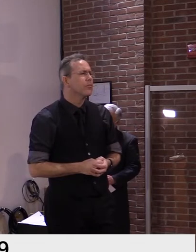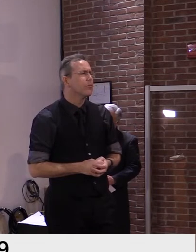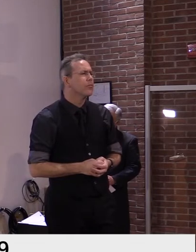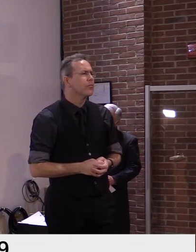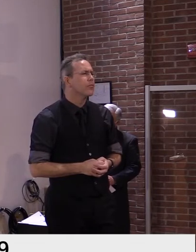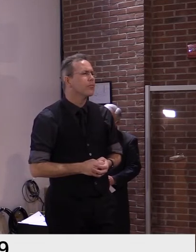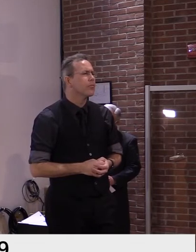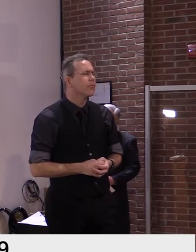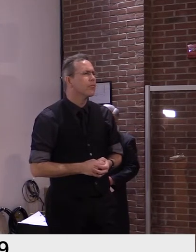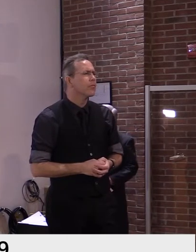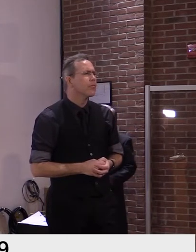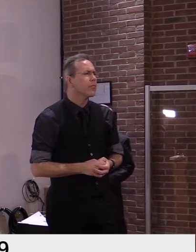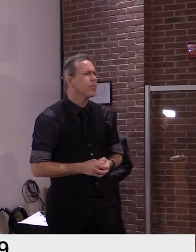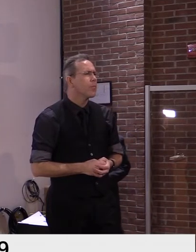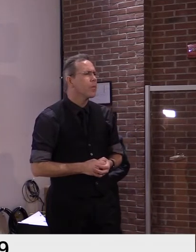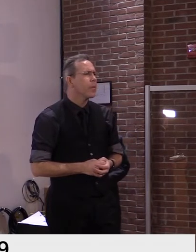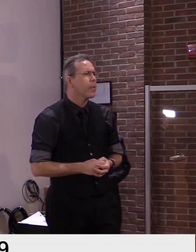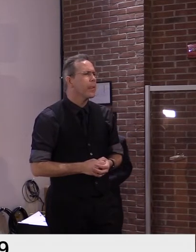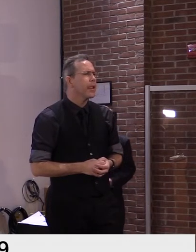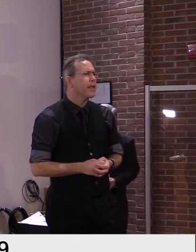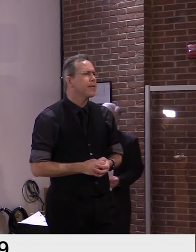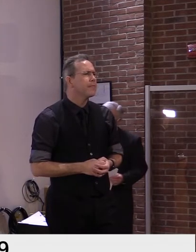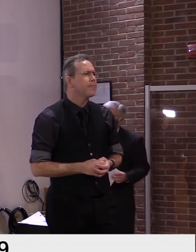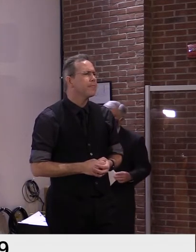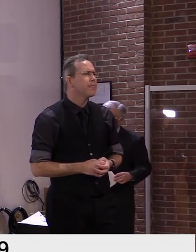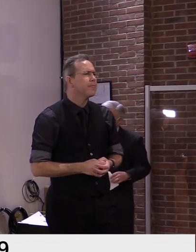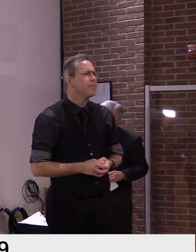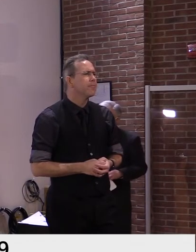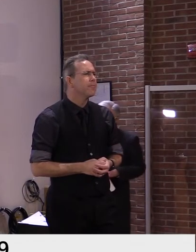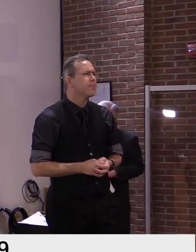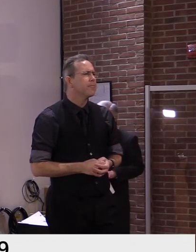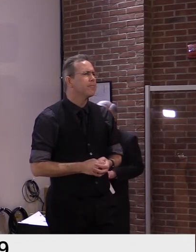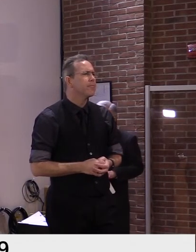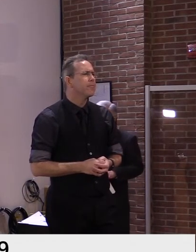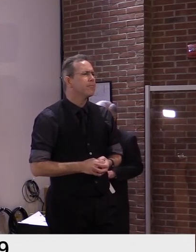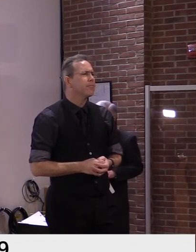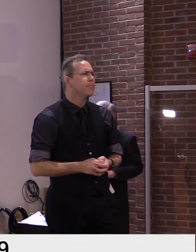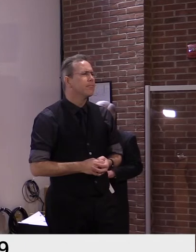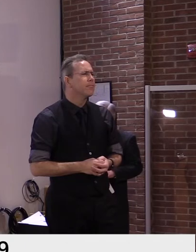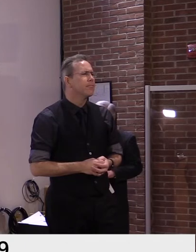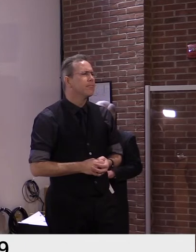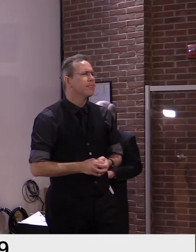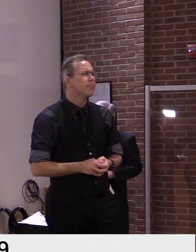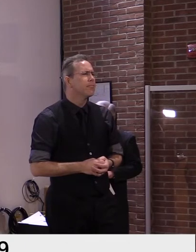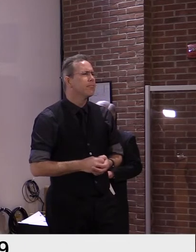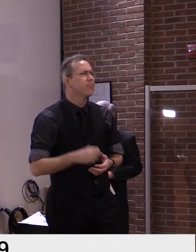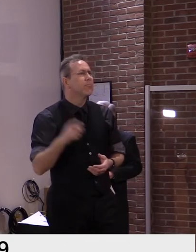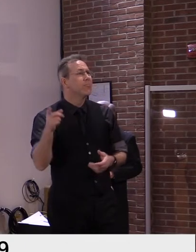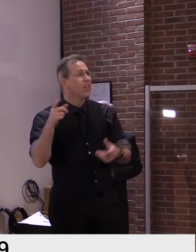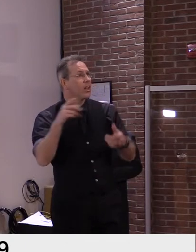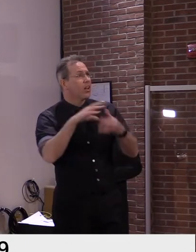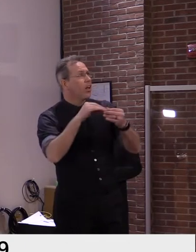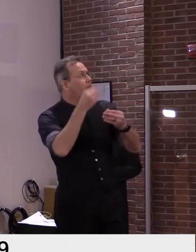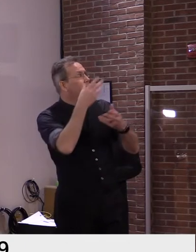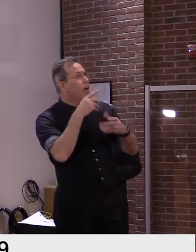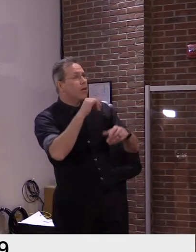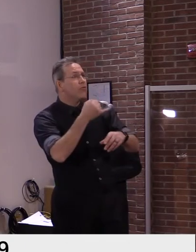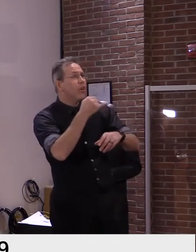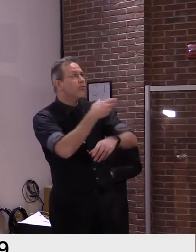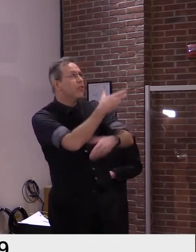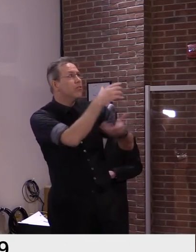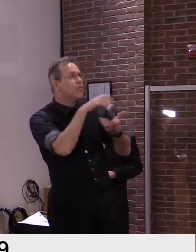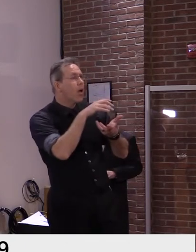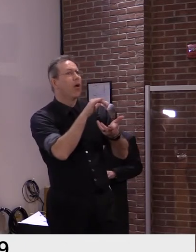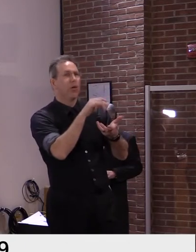change anything in your teacher vaccination plan? It may have a bit of a wrinkle, I would admit. We haven't talked about